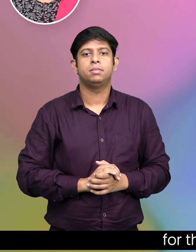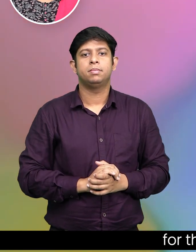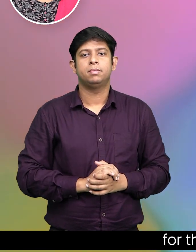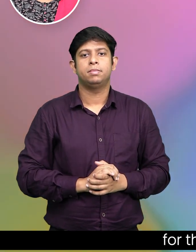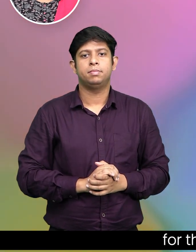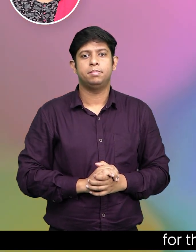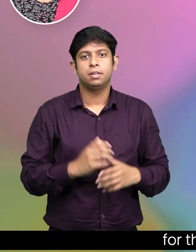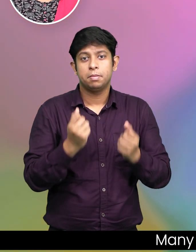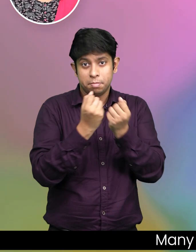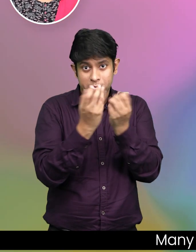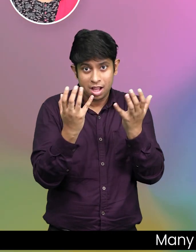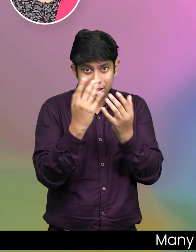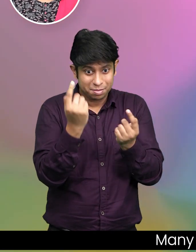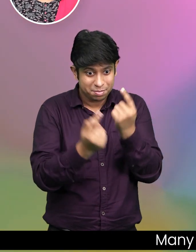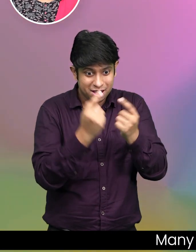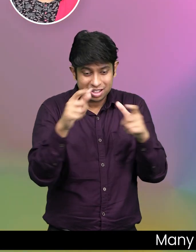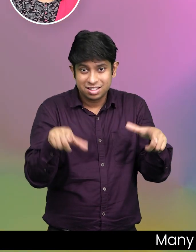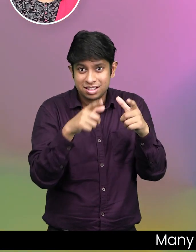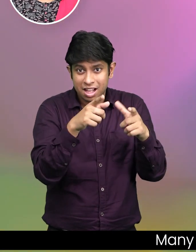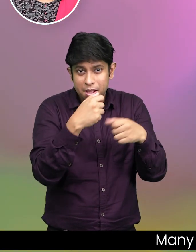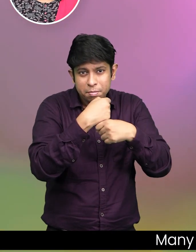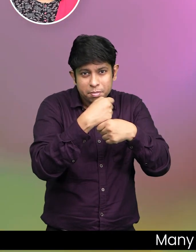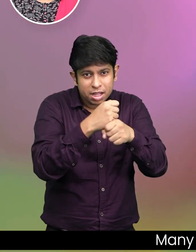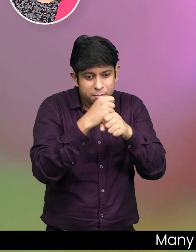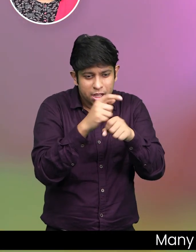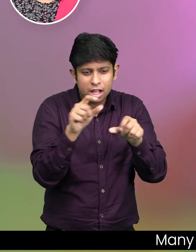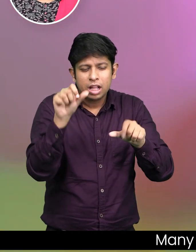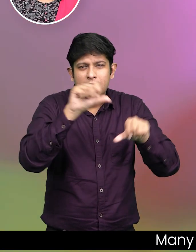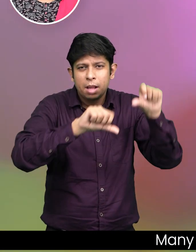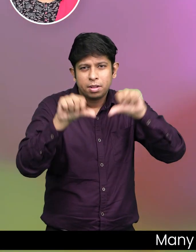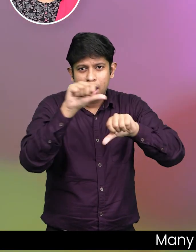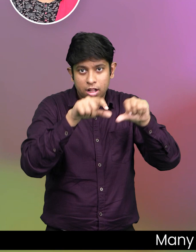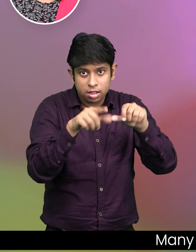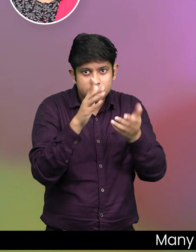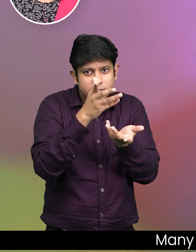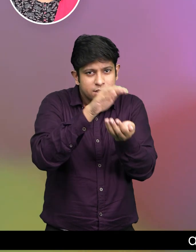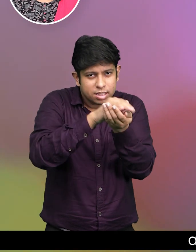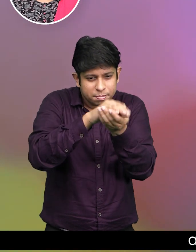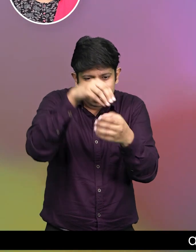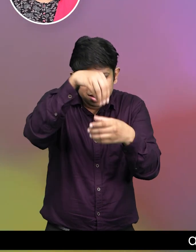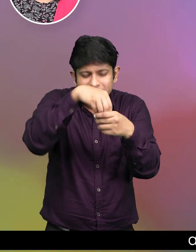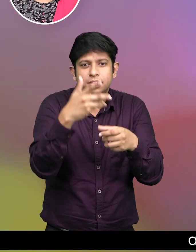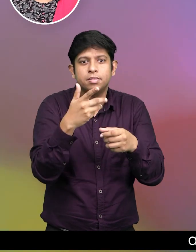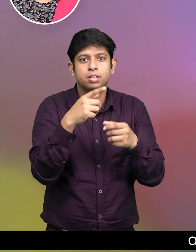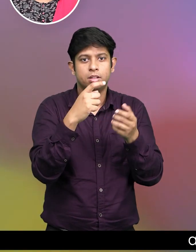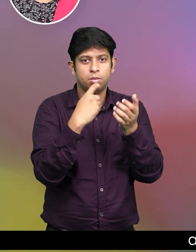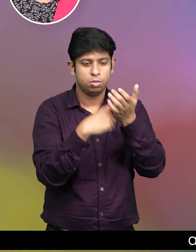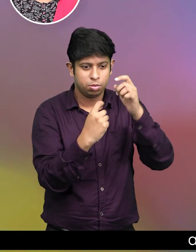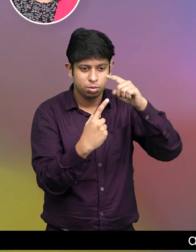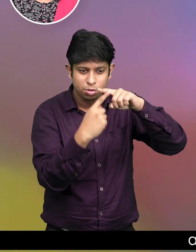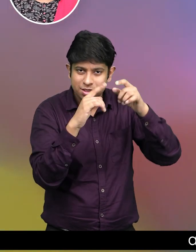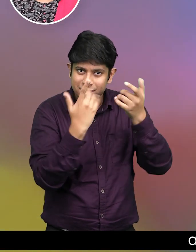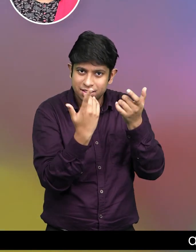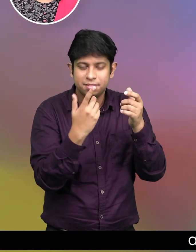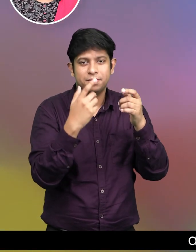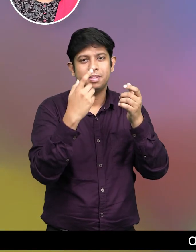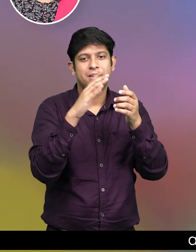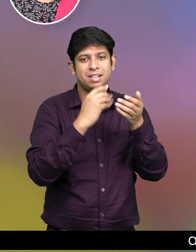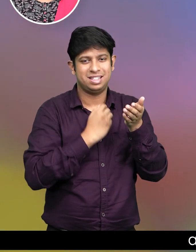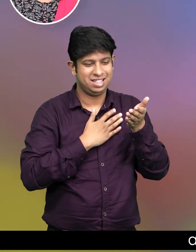for defense. Many plants synthesize chemicals and store them in